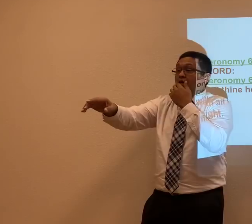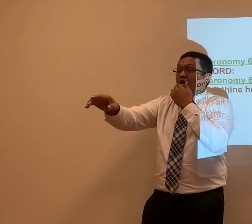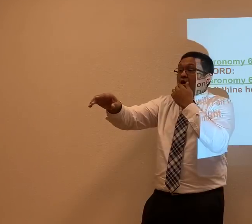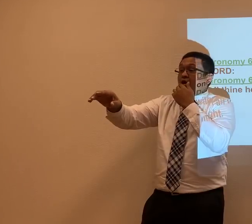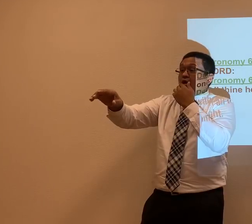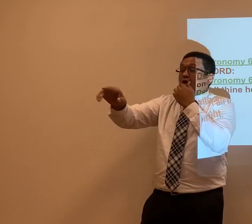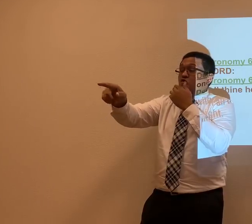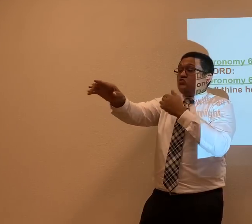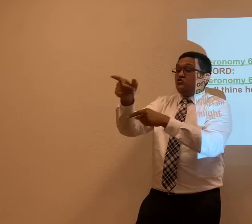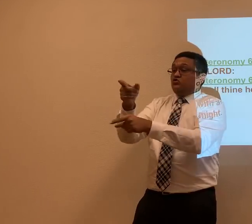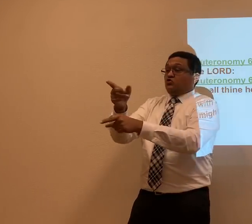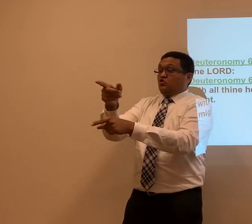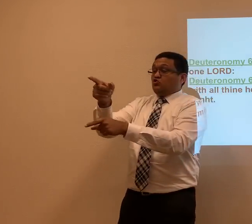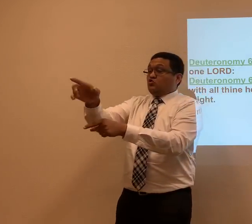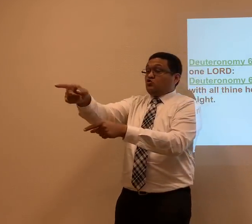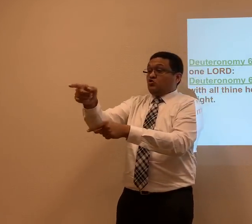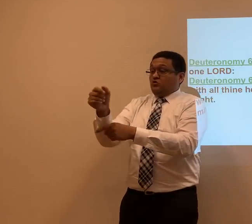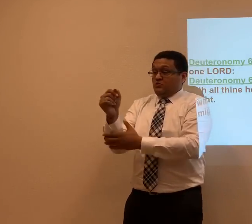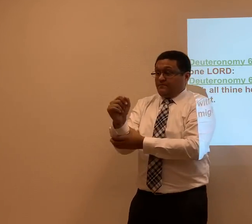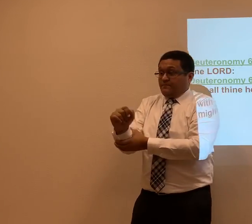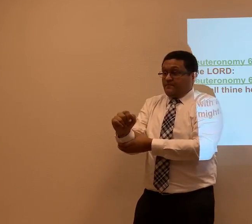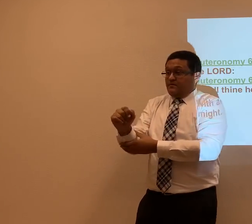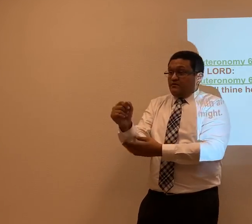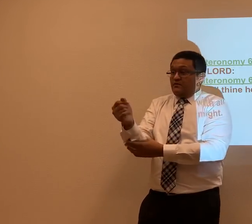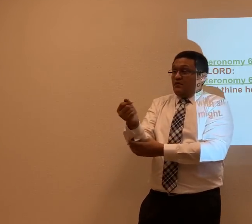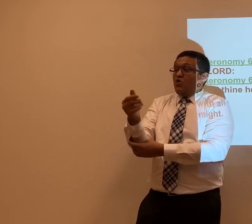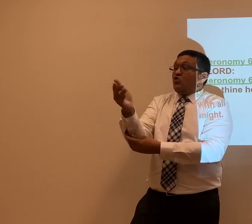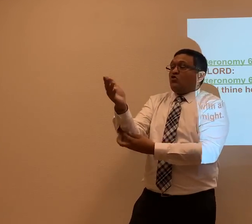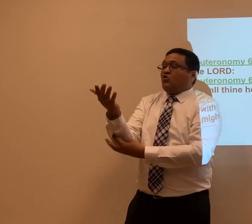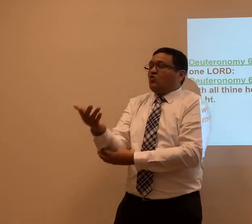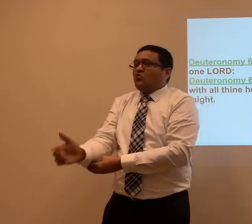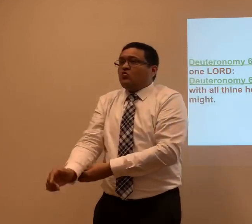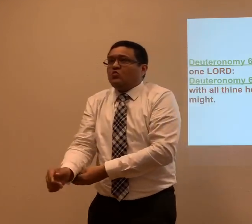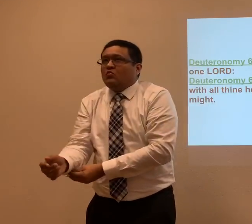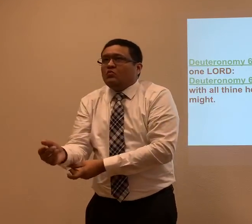So the sinners often misunderstand what that means.